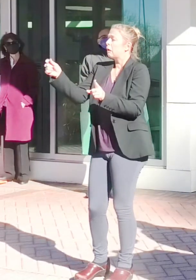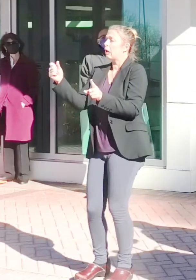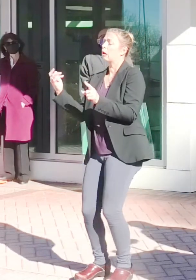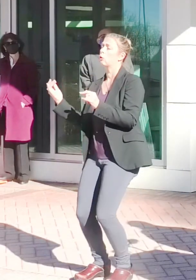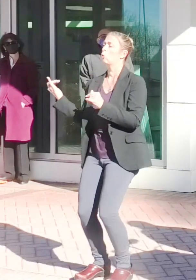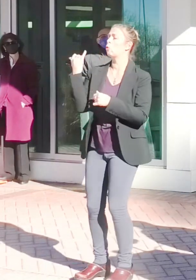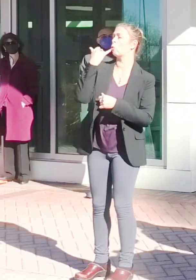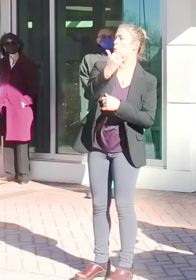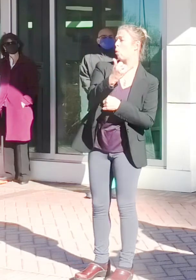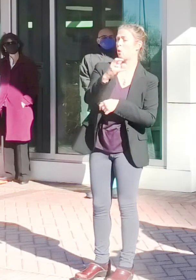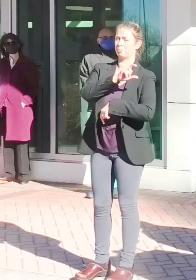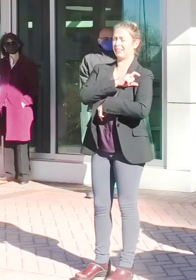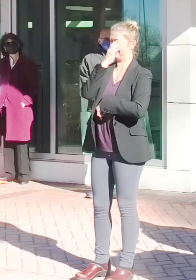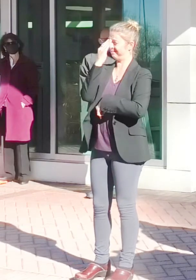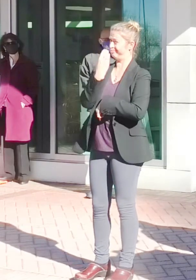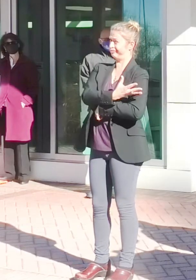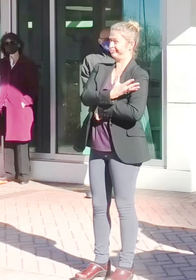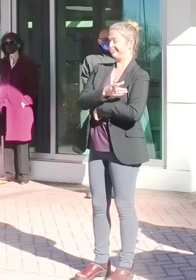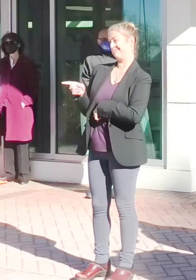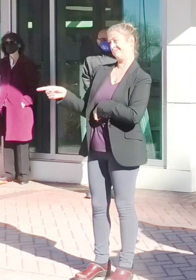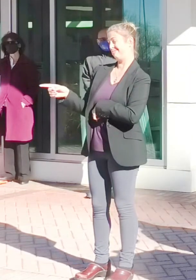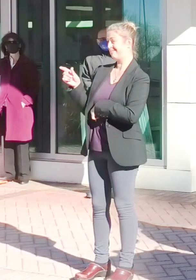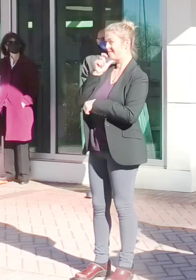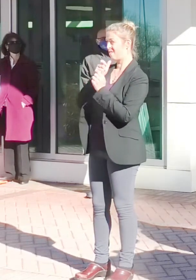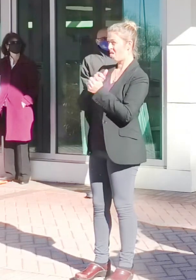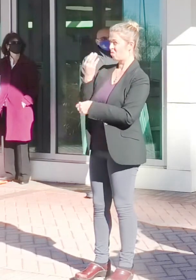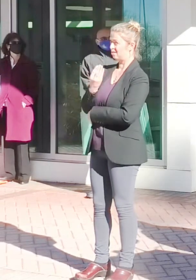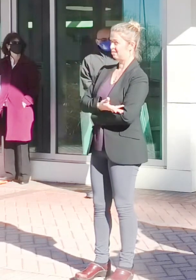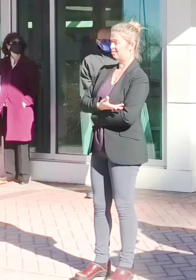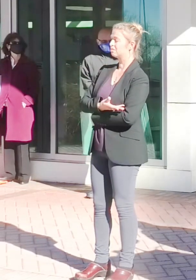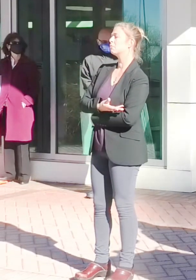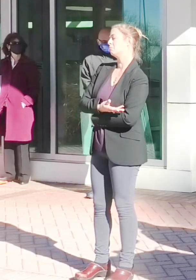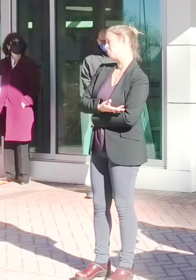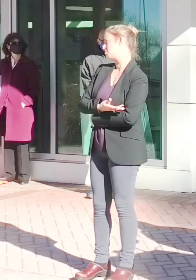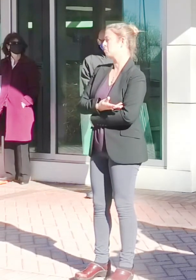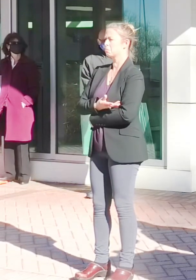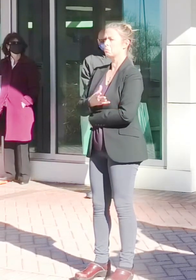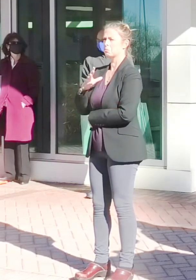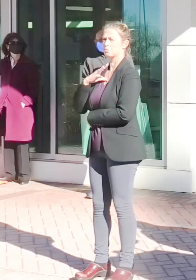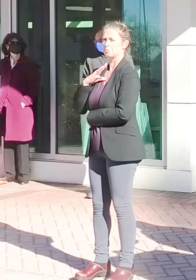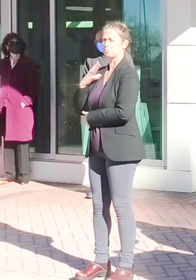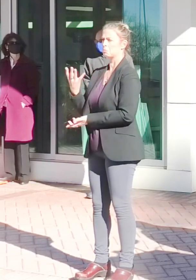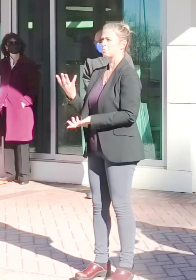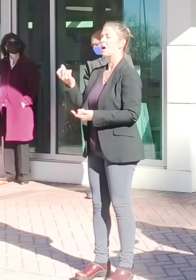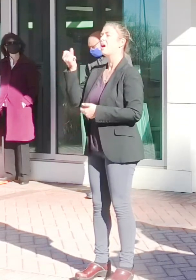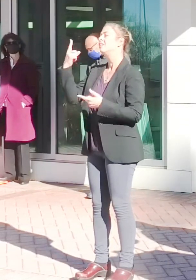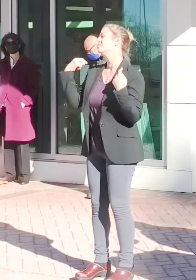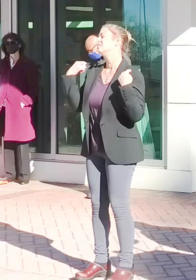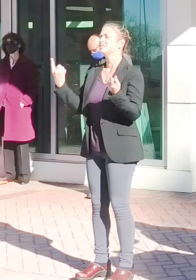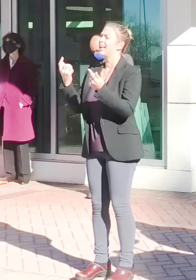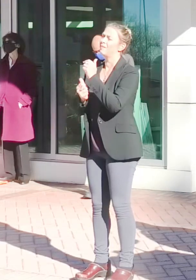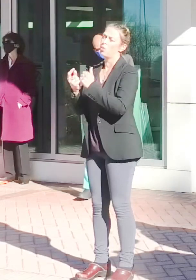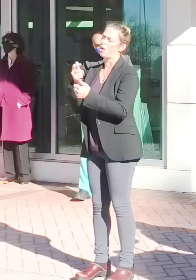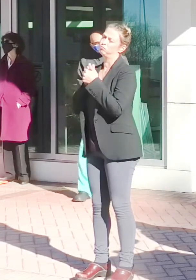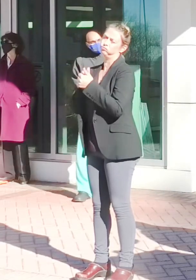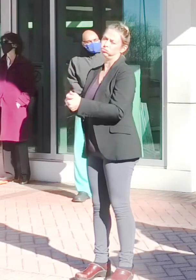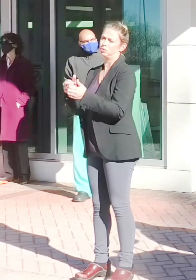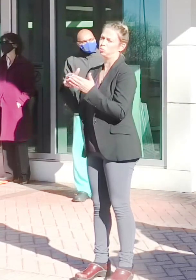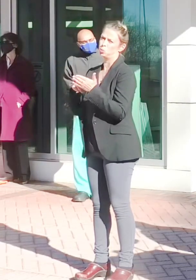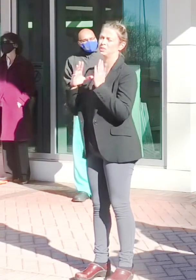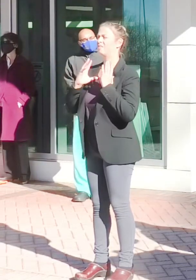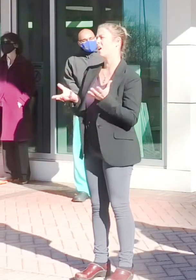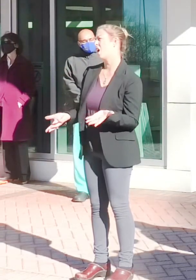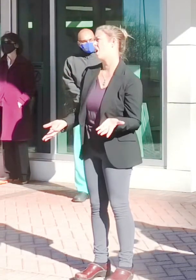said earlier, in this county, that our citizens have been compliant. Our goal is to seek compliance